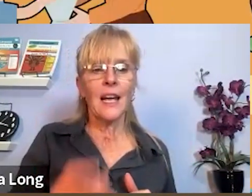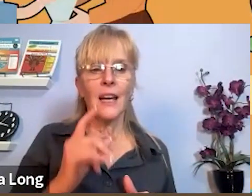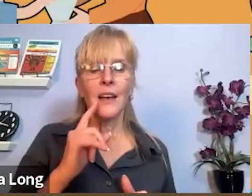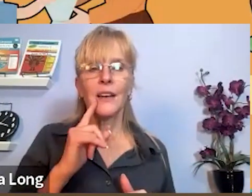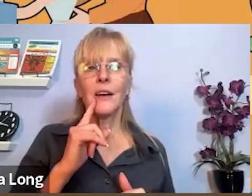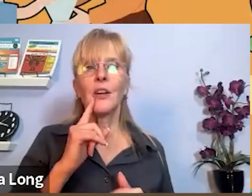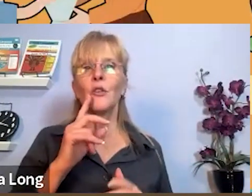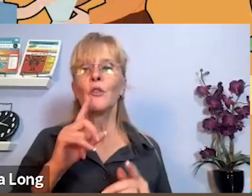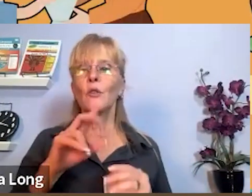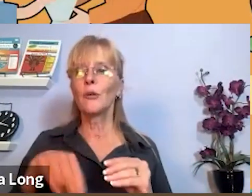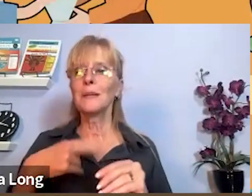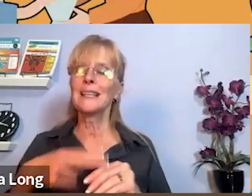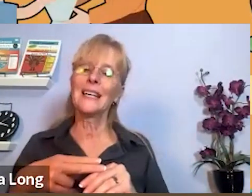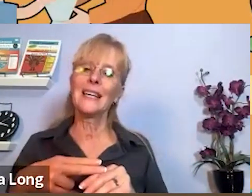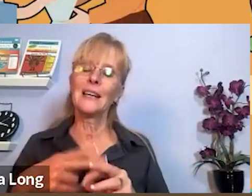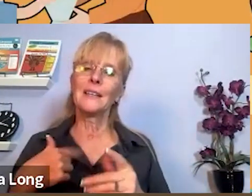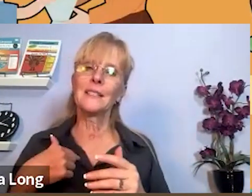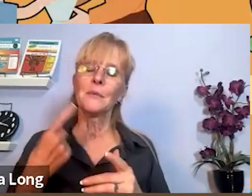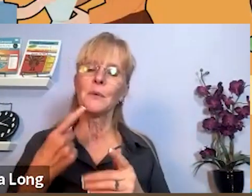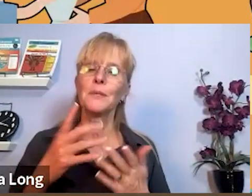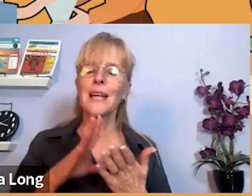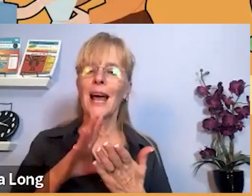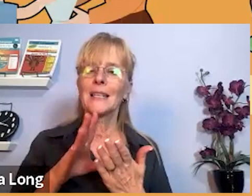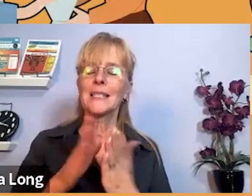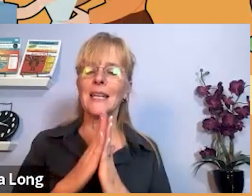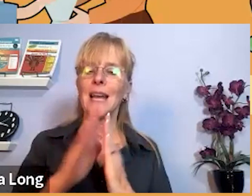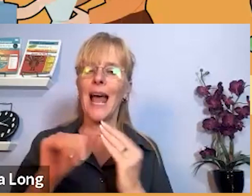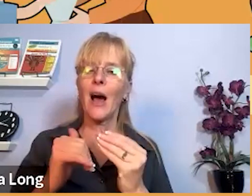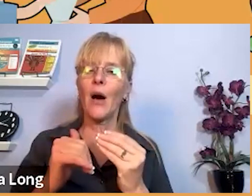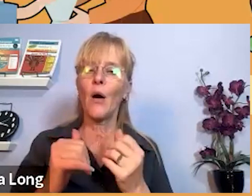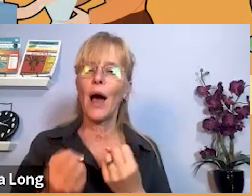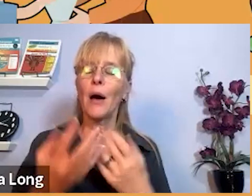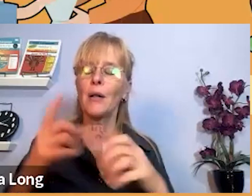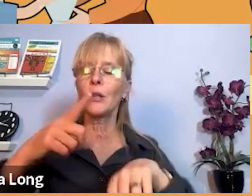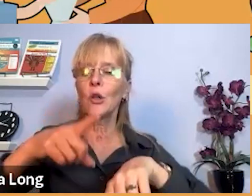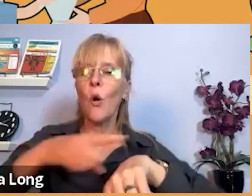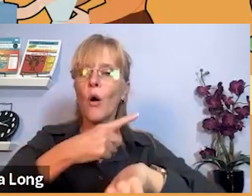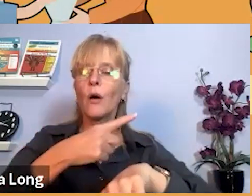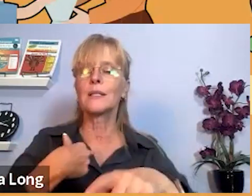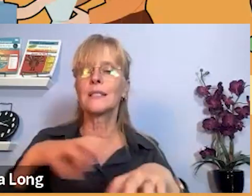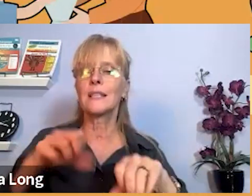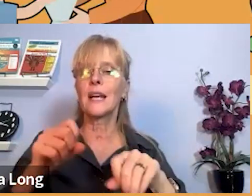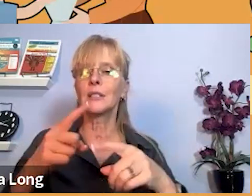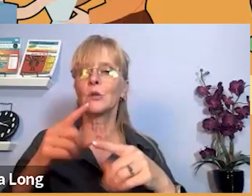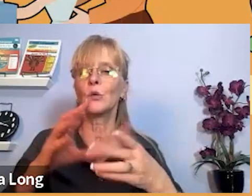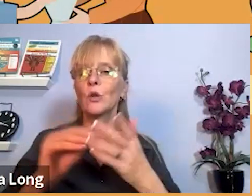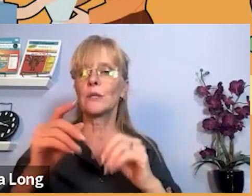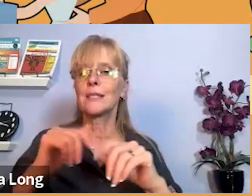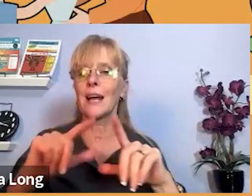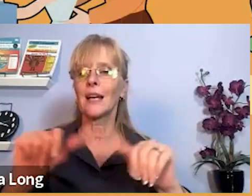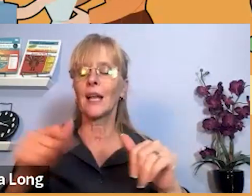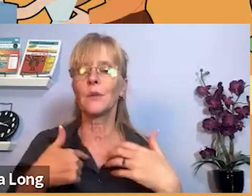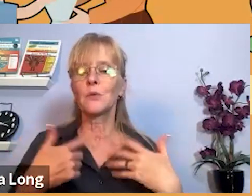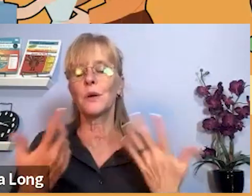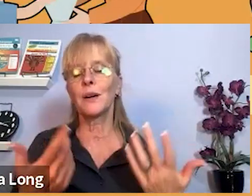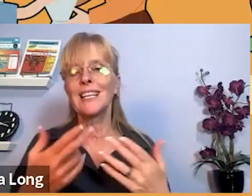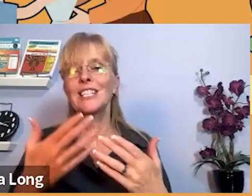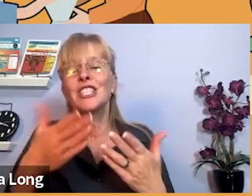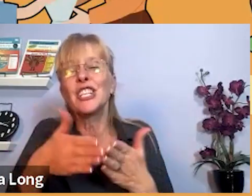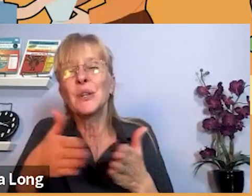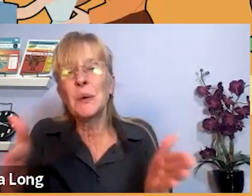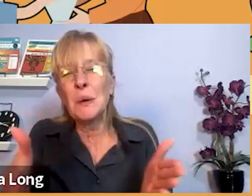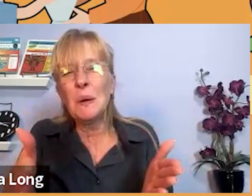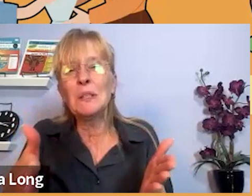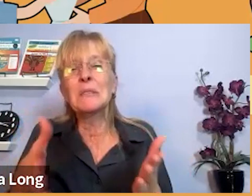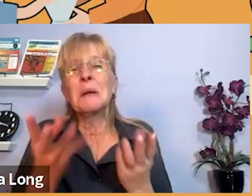idea, and normally someone was asking how long does it take to learn sign language? Well,